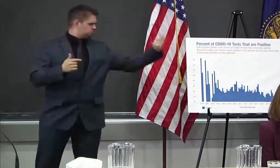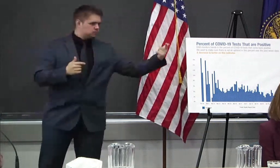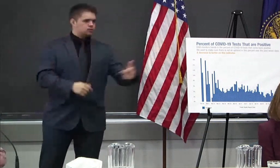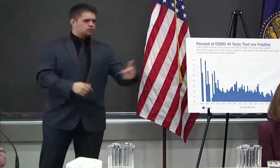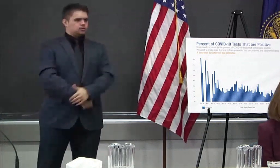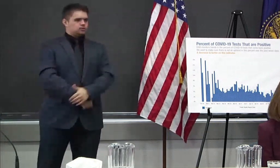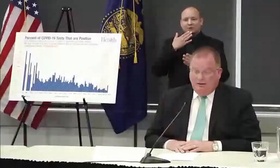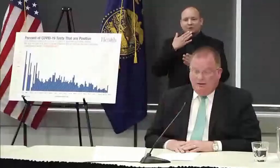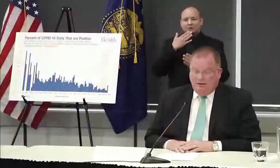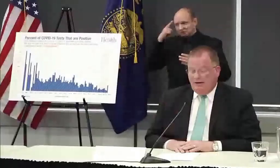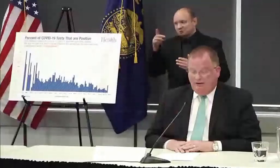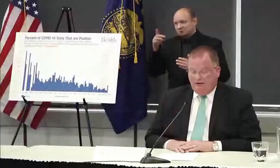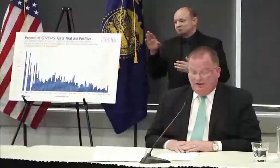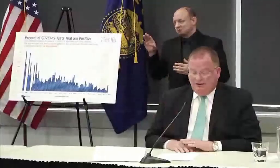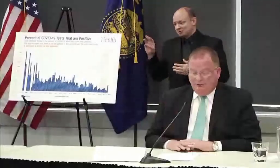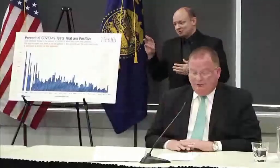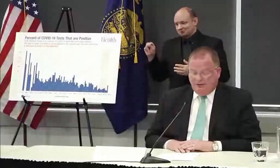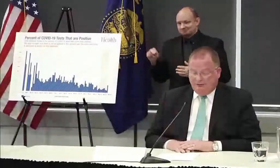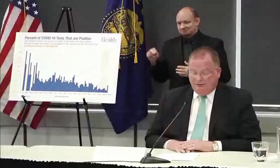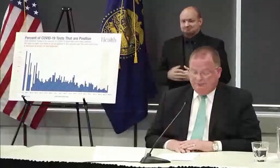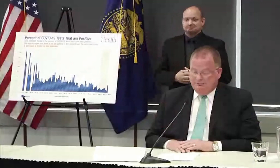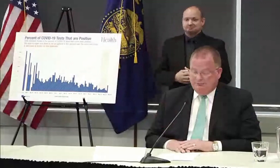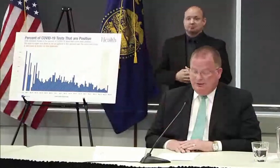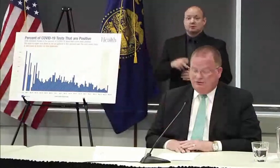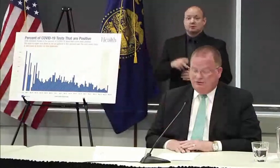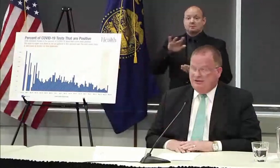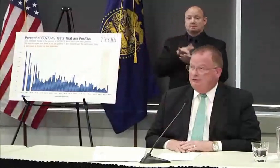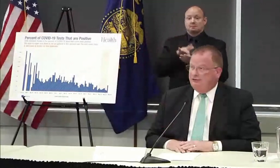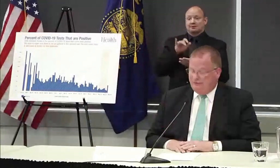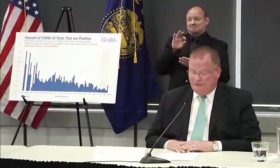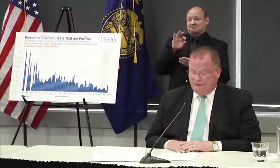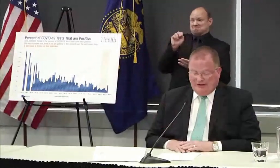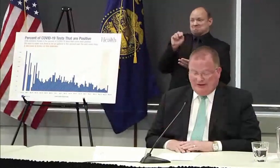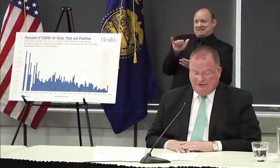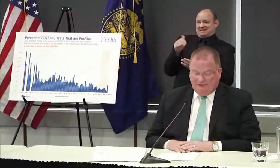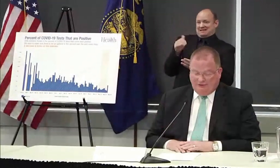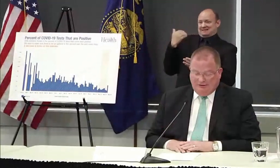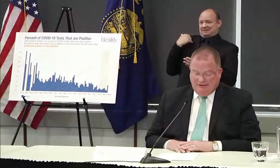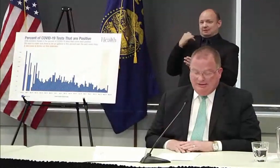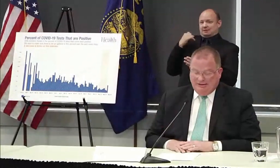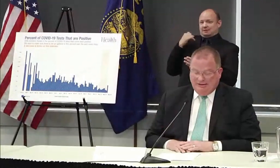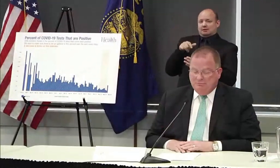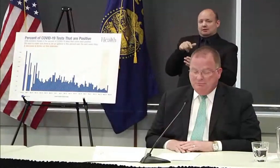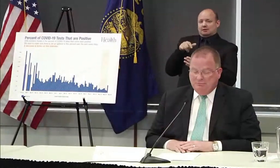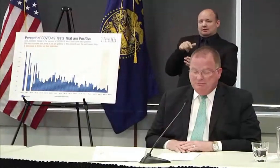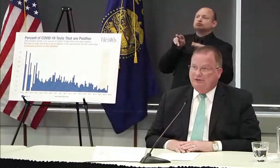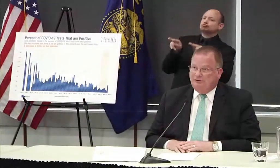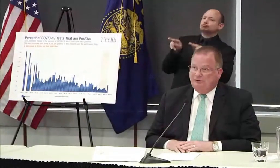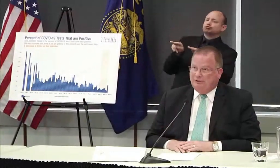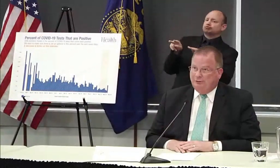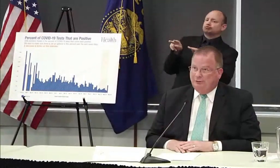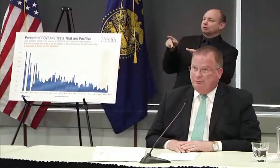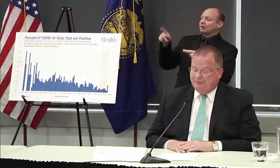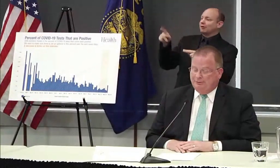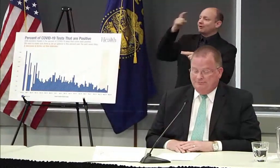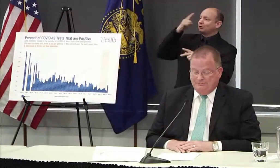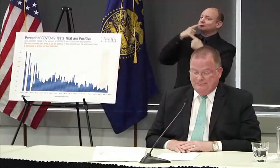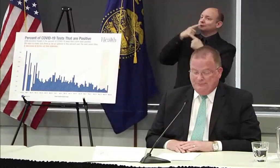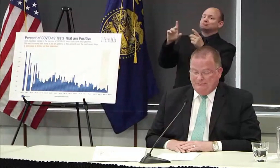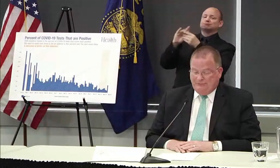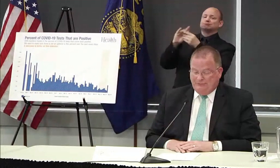Brown. In mid-May, I sat here with the governor as she announced the first counties that had met the criteria to begin